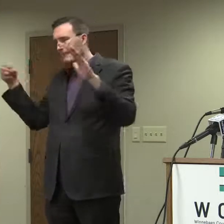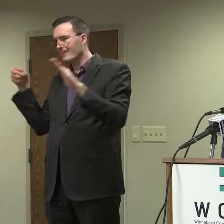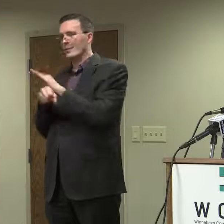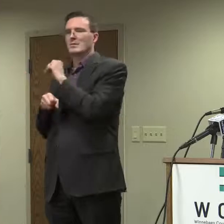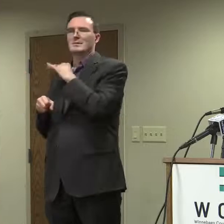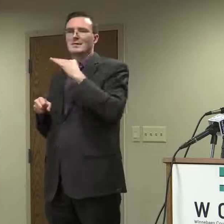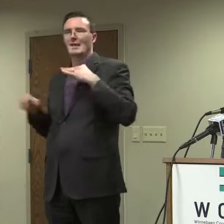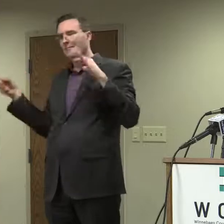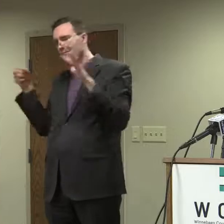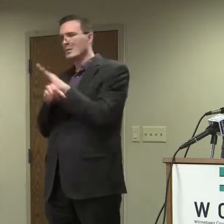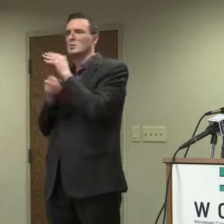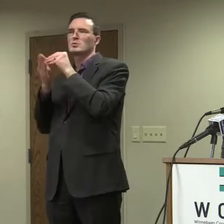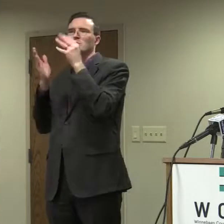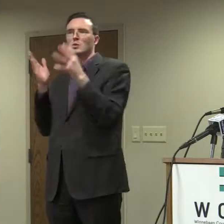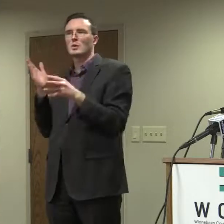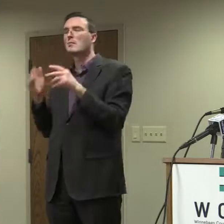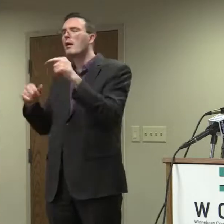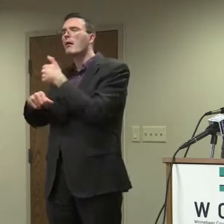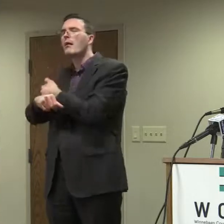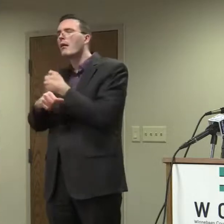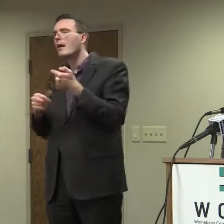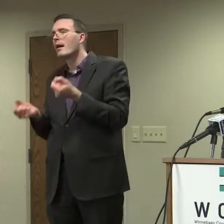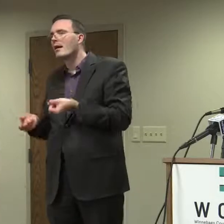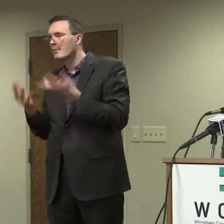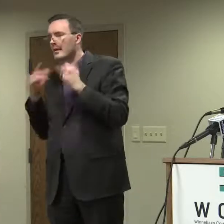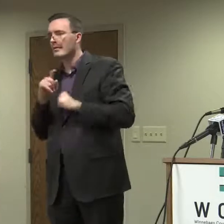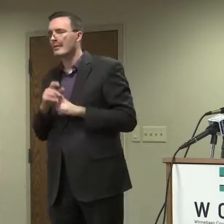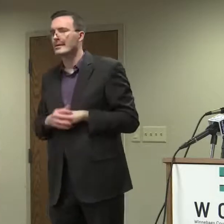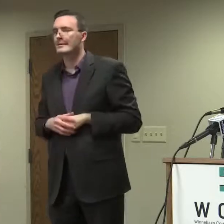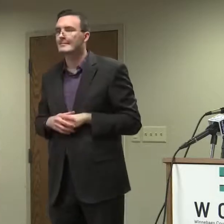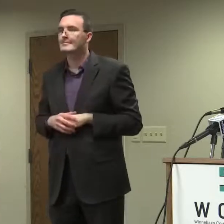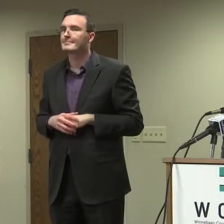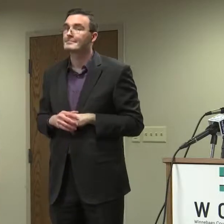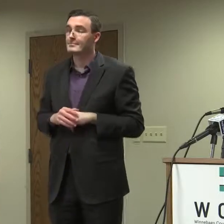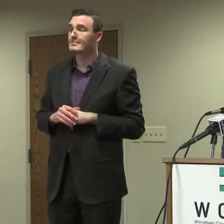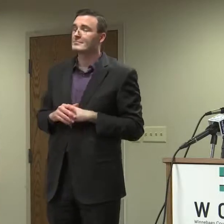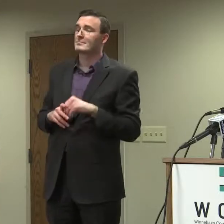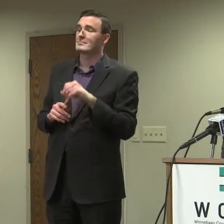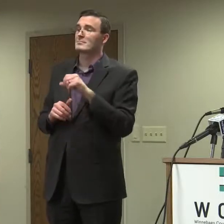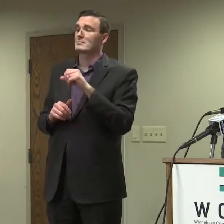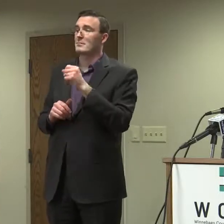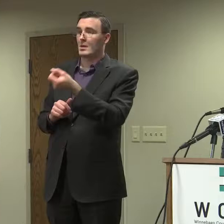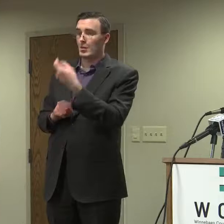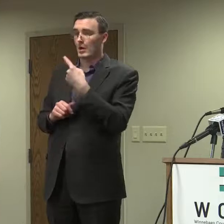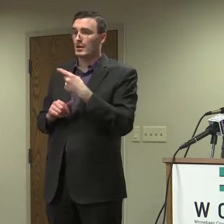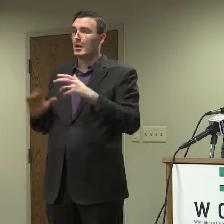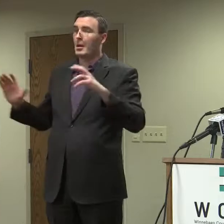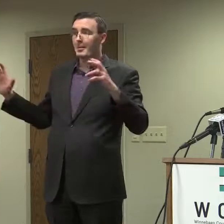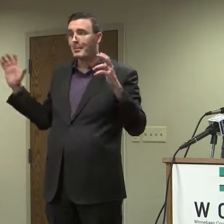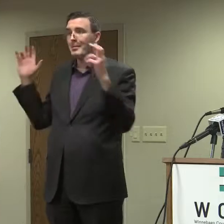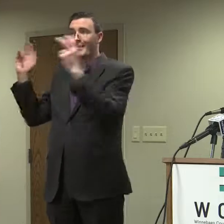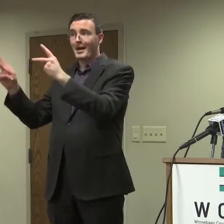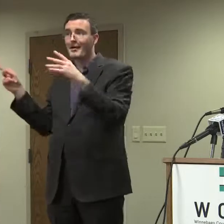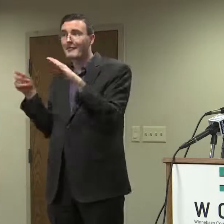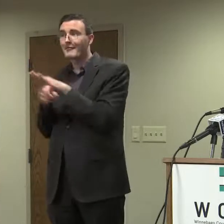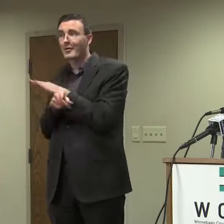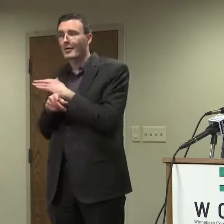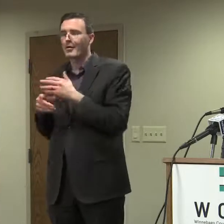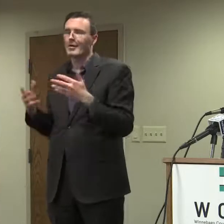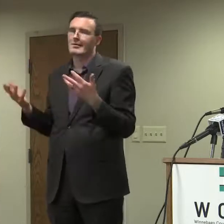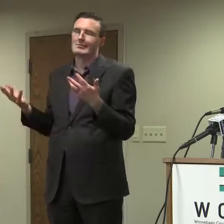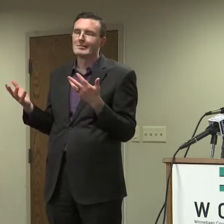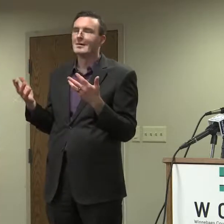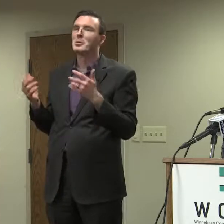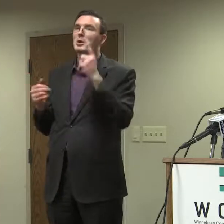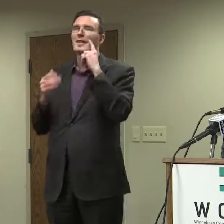full students in the classroom? So the question is, when do we expect everything to be back in full? And I think if you look at the national discussion that's going